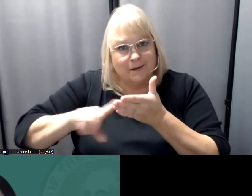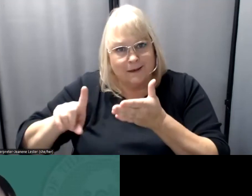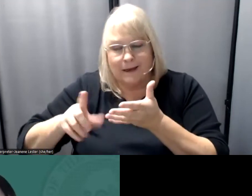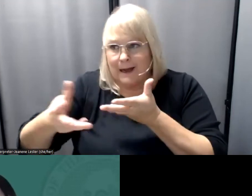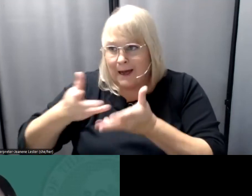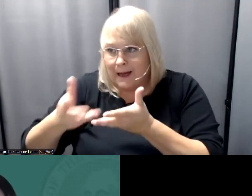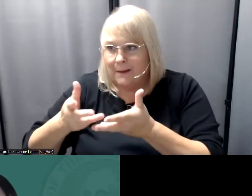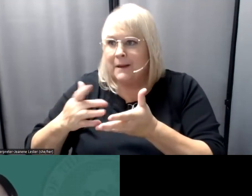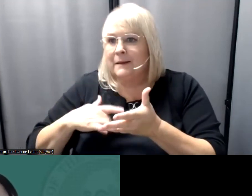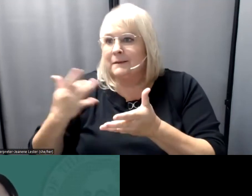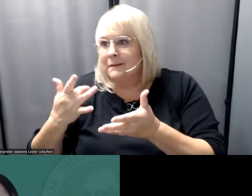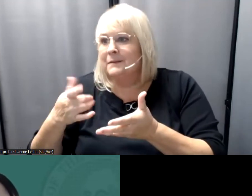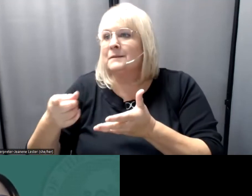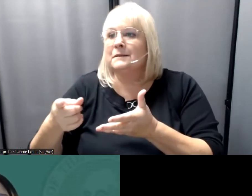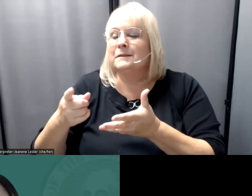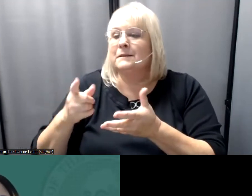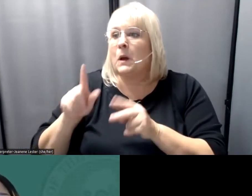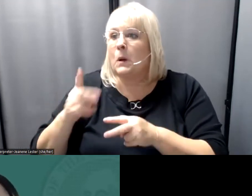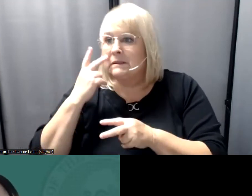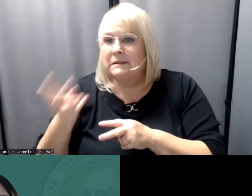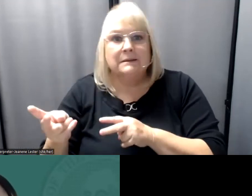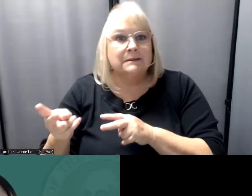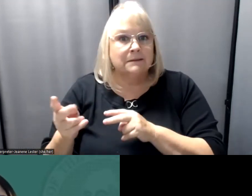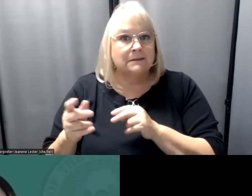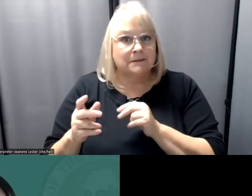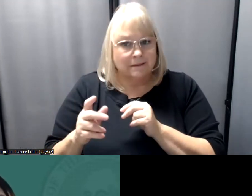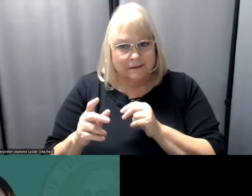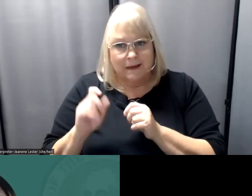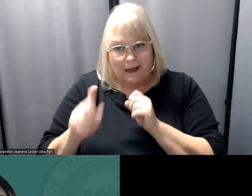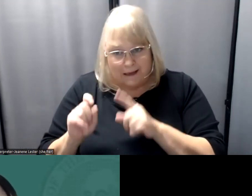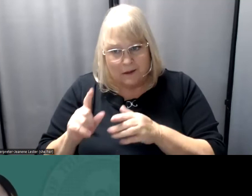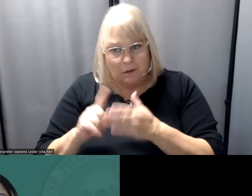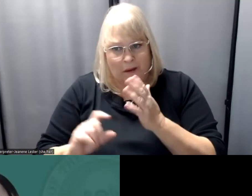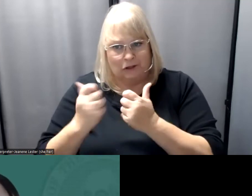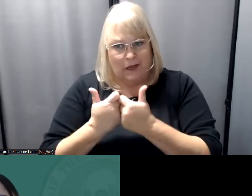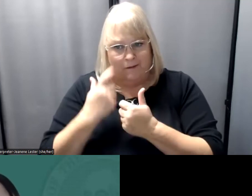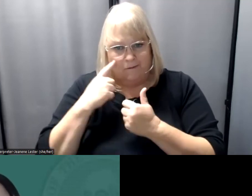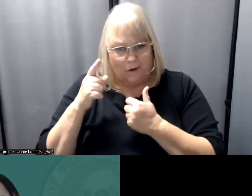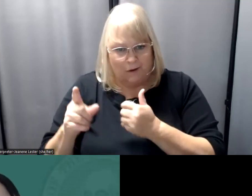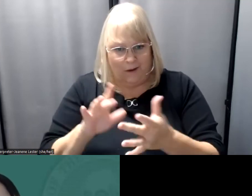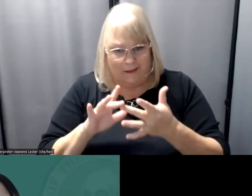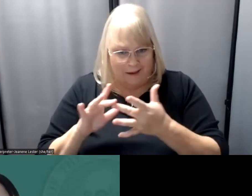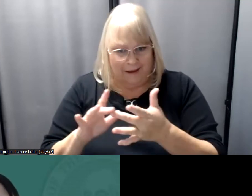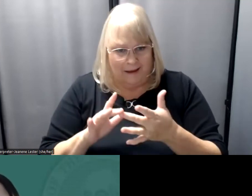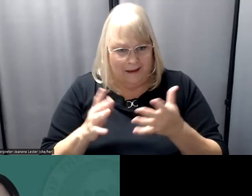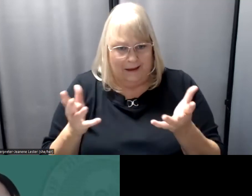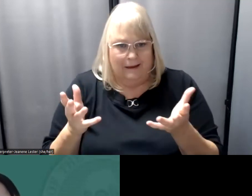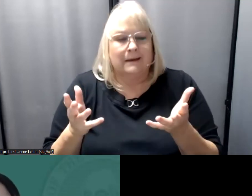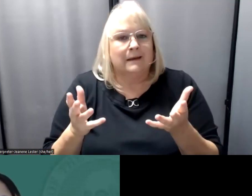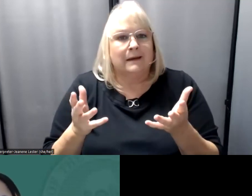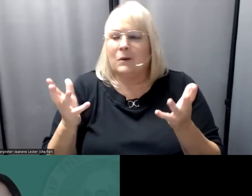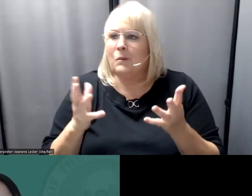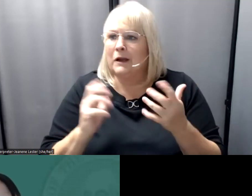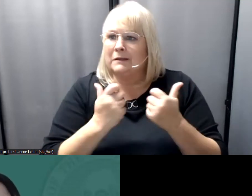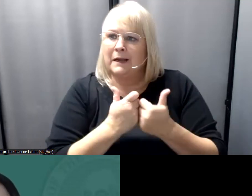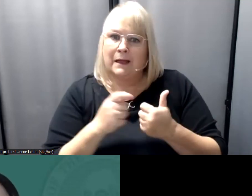sees, to ask those very questions. What have been the challenges for you online? What are some of the challenges you find